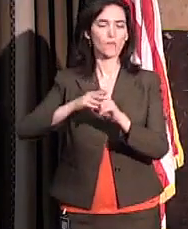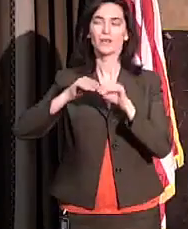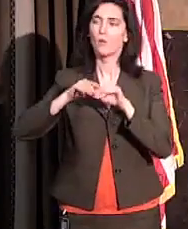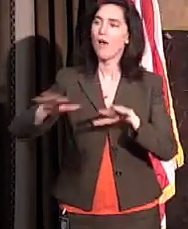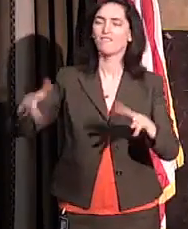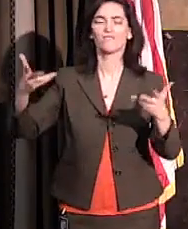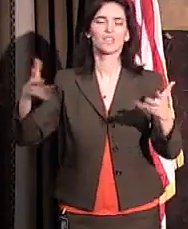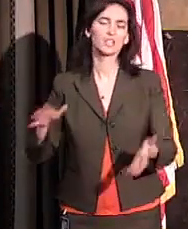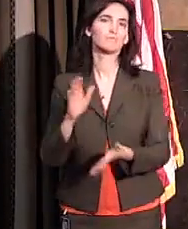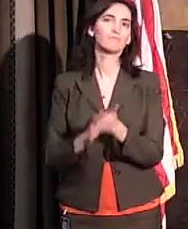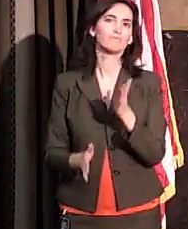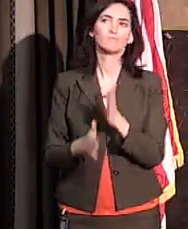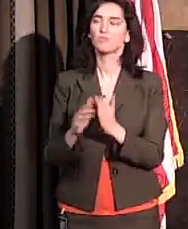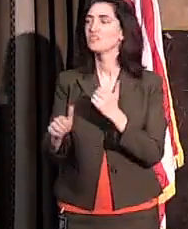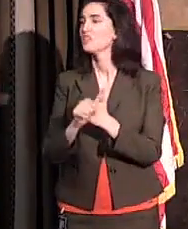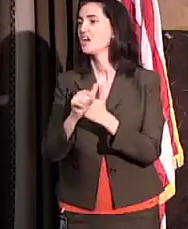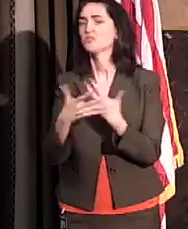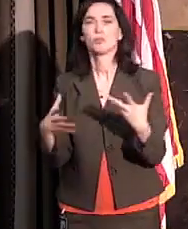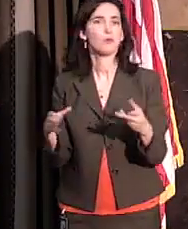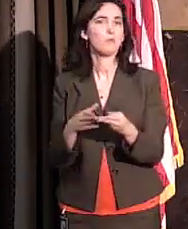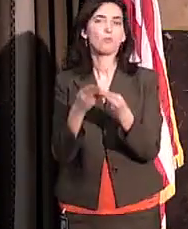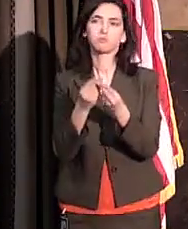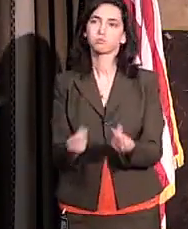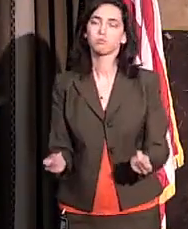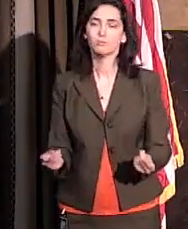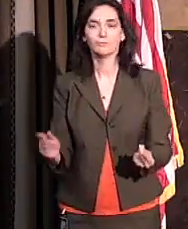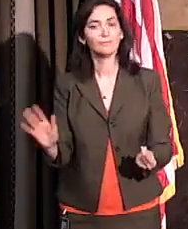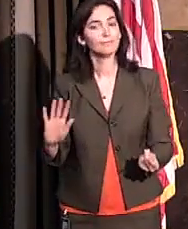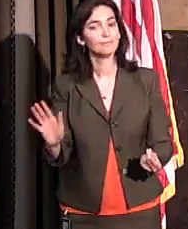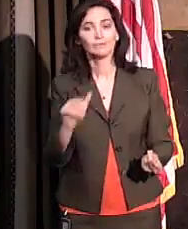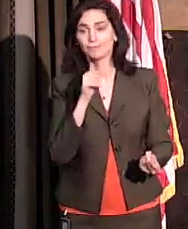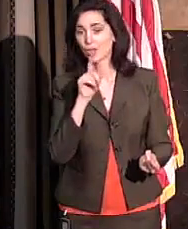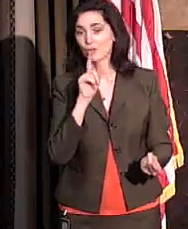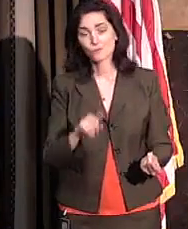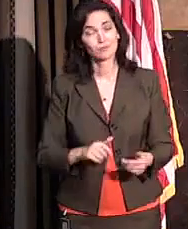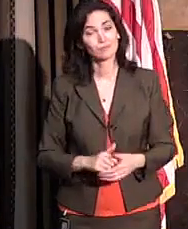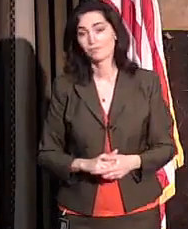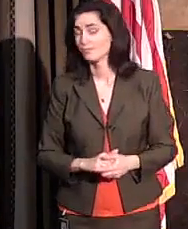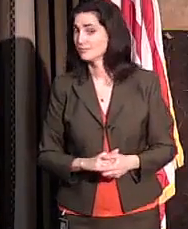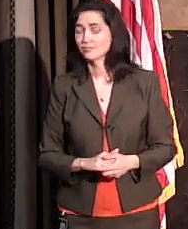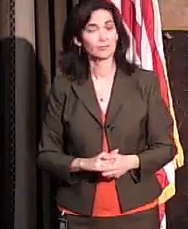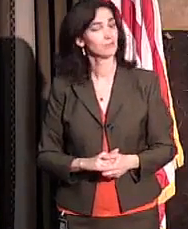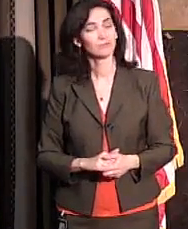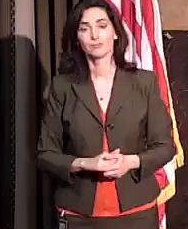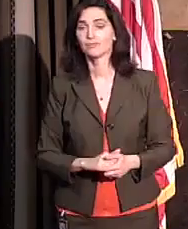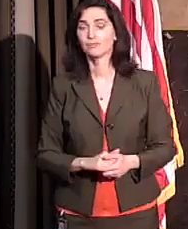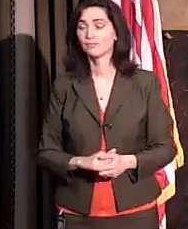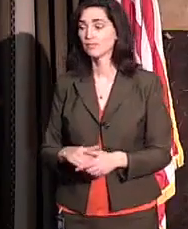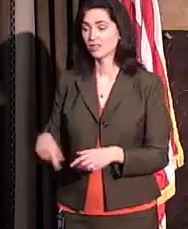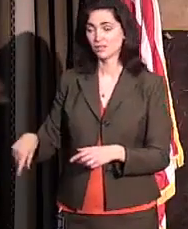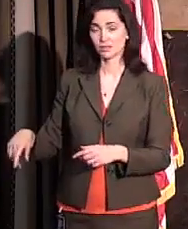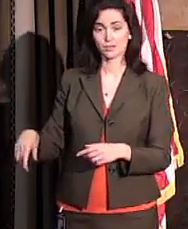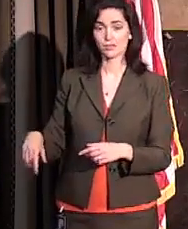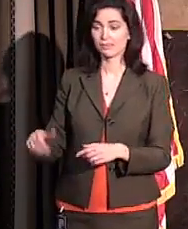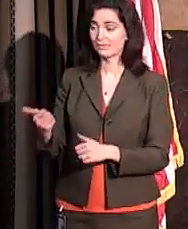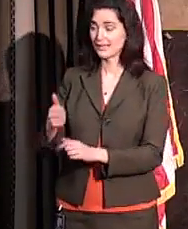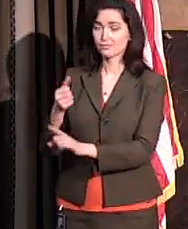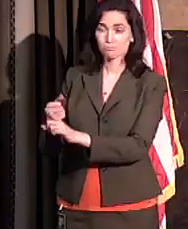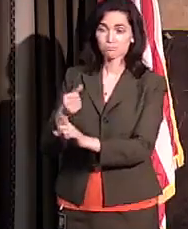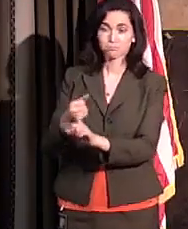not a threat out there anymore. That simply is not the case. And all of these cases